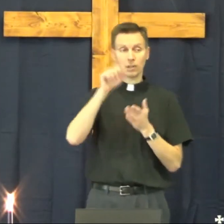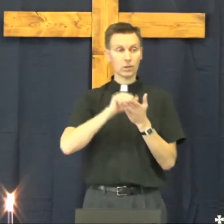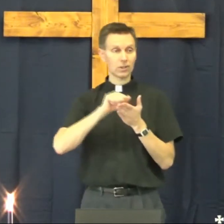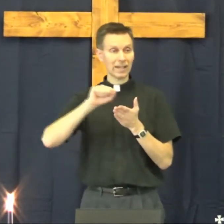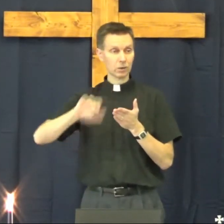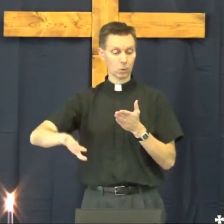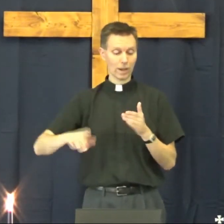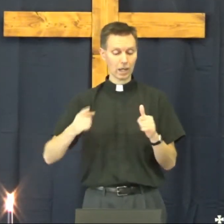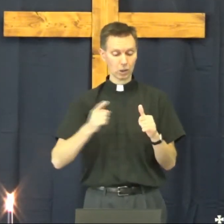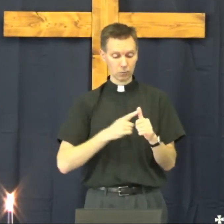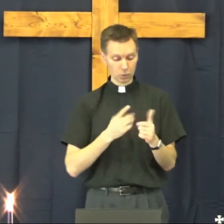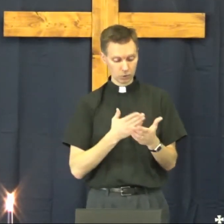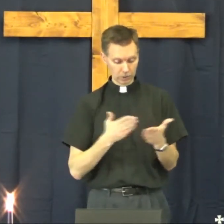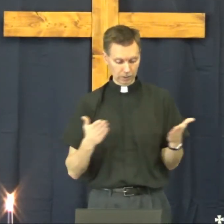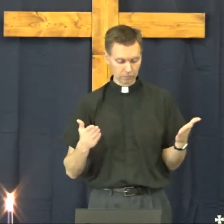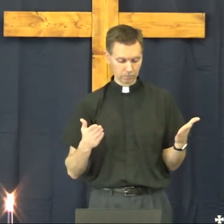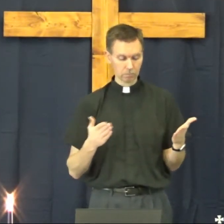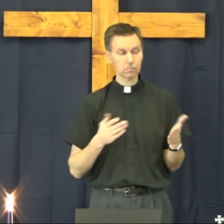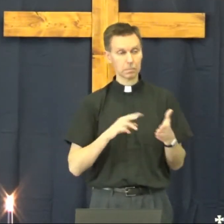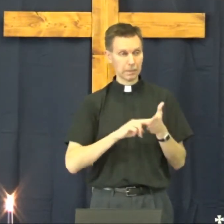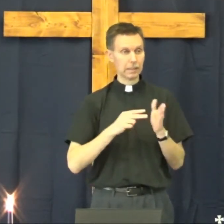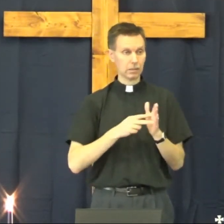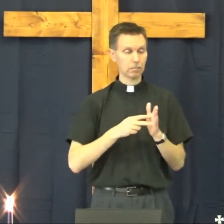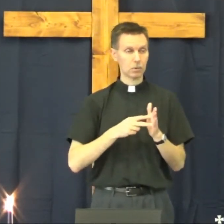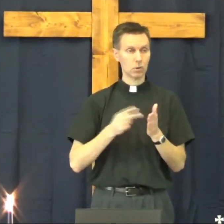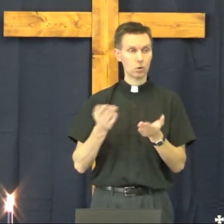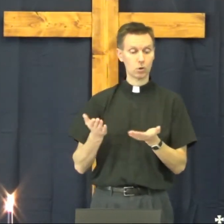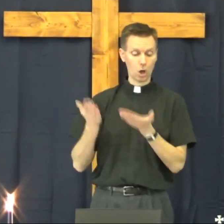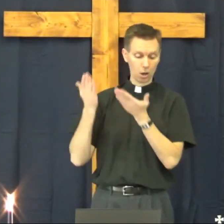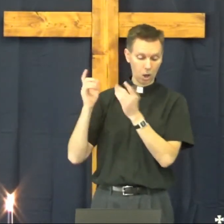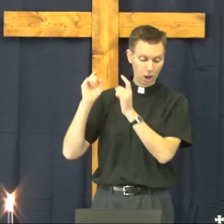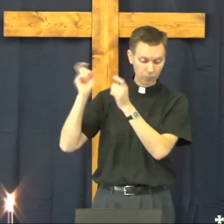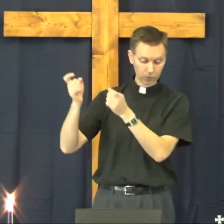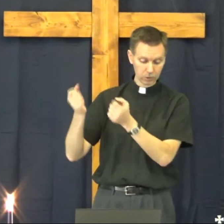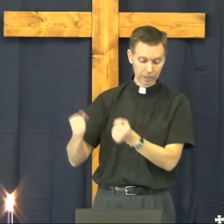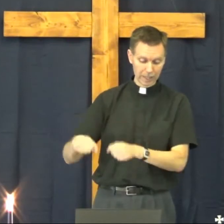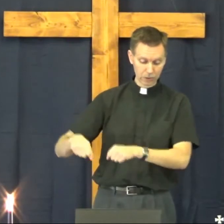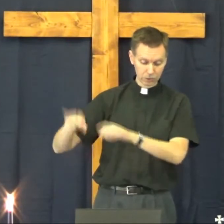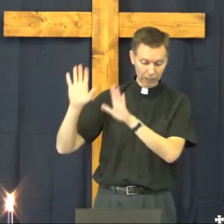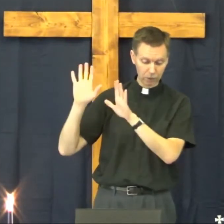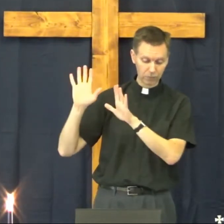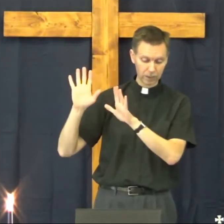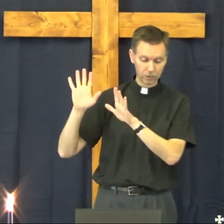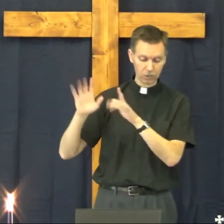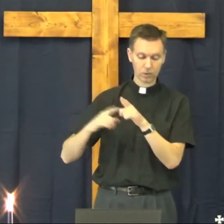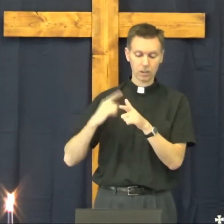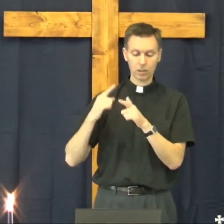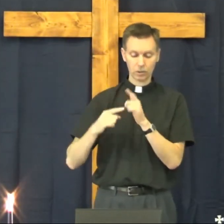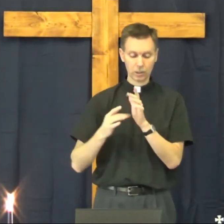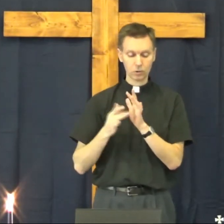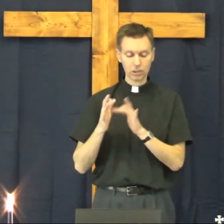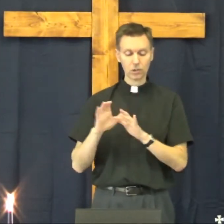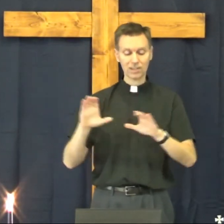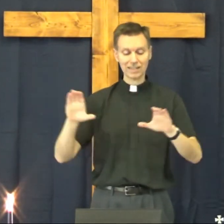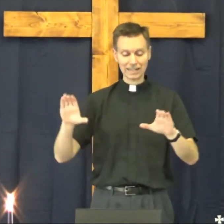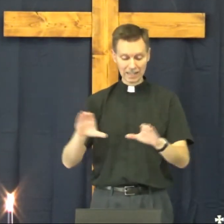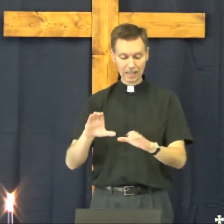Jesus takes away the first thing, meaning offerings and sacrifices. Then Jesus did